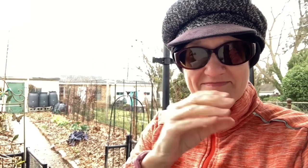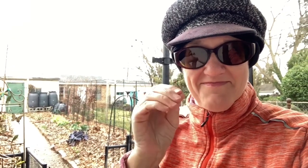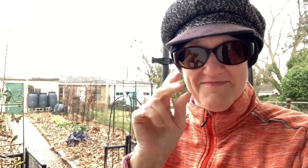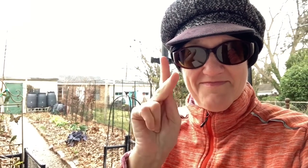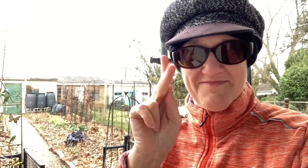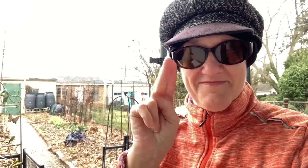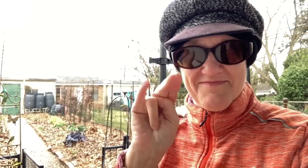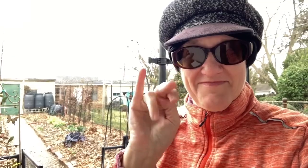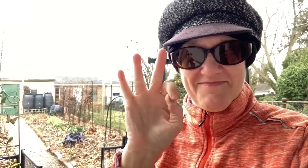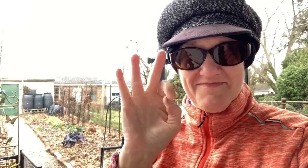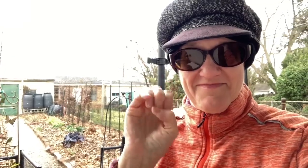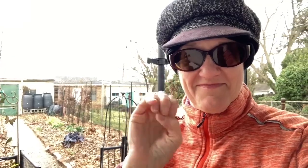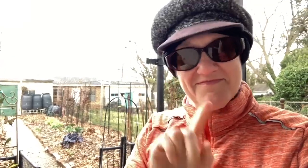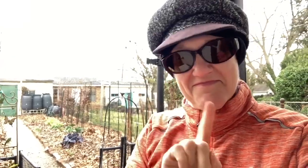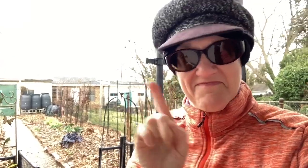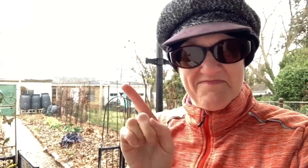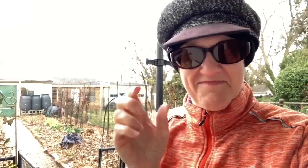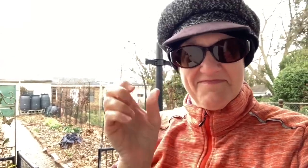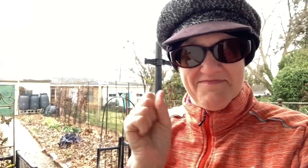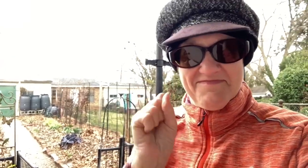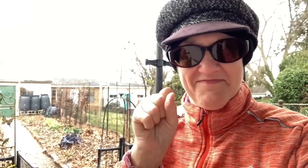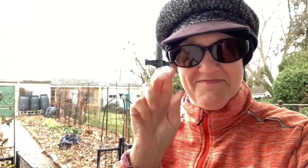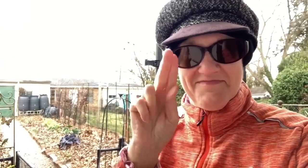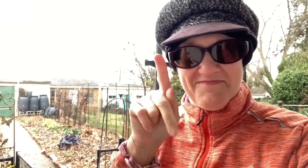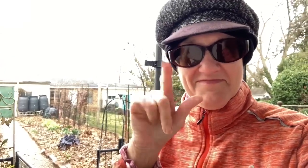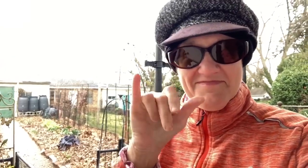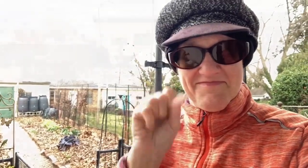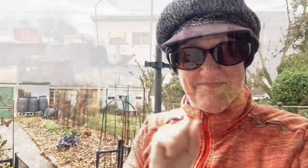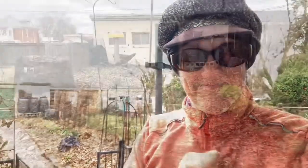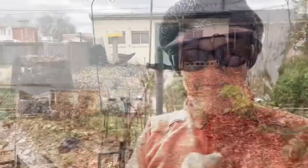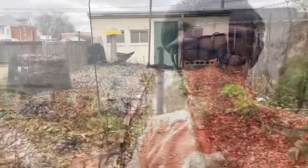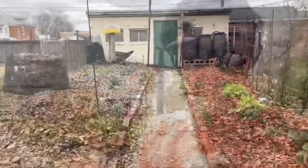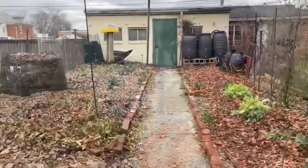But we need the basket and a knife. Let's go get those supplies.